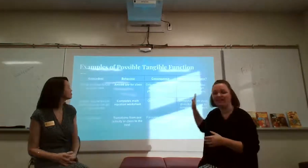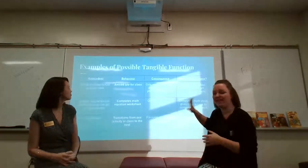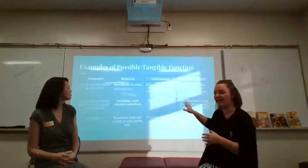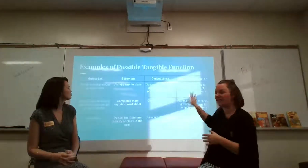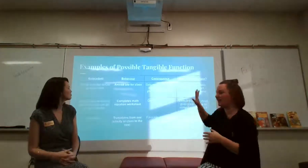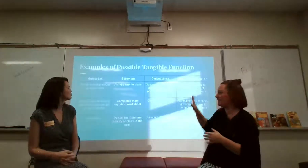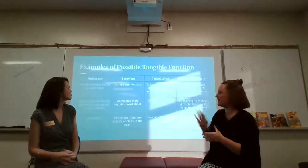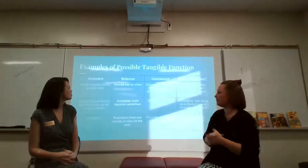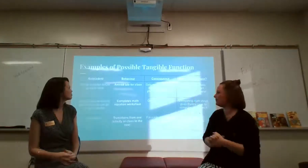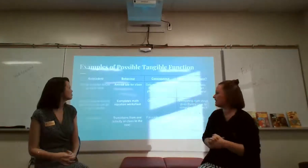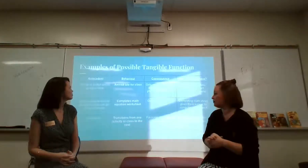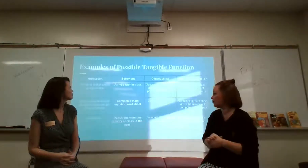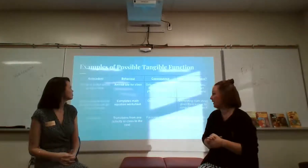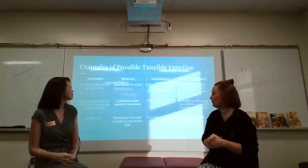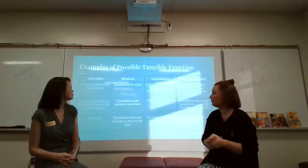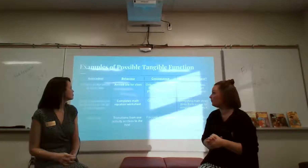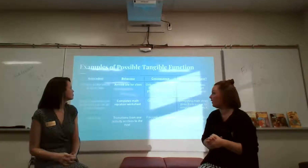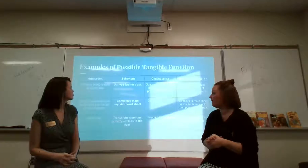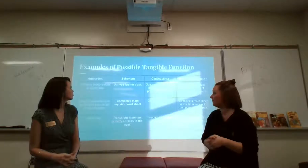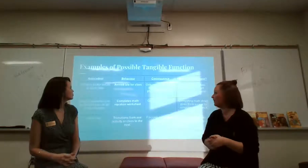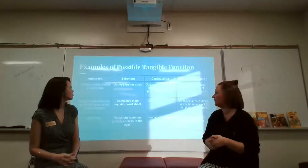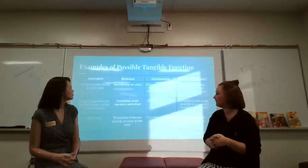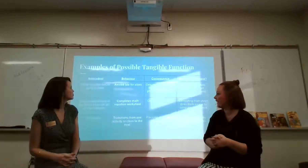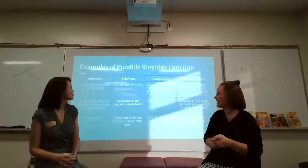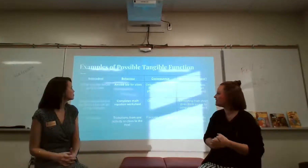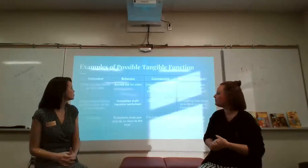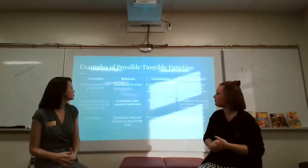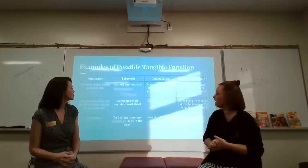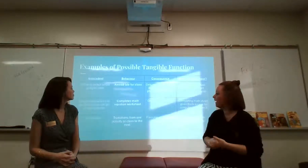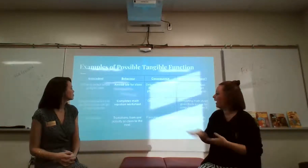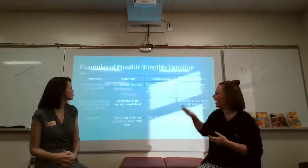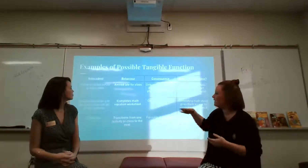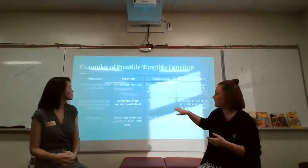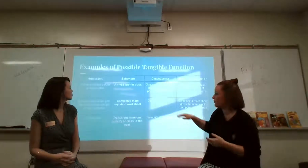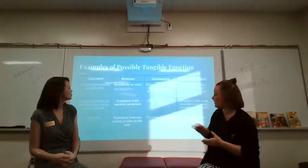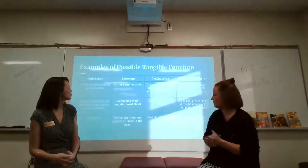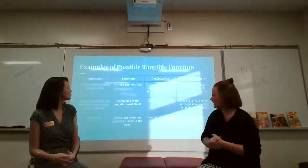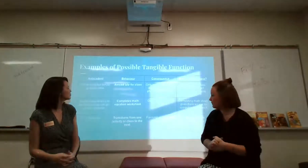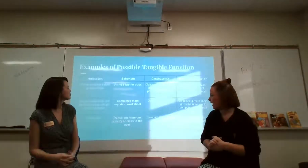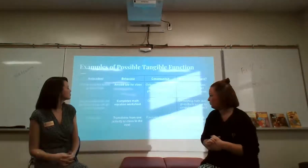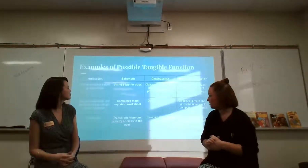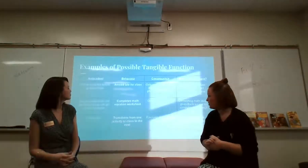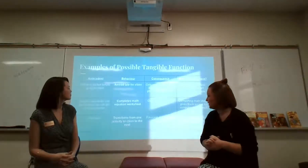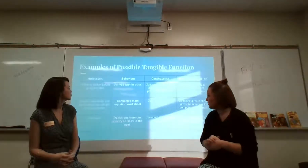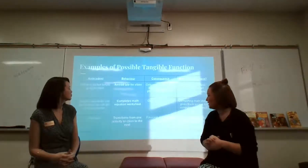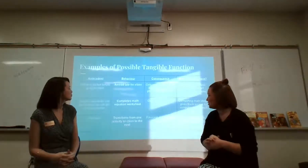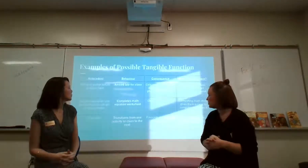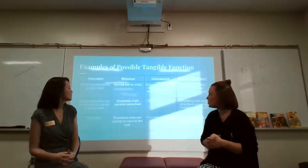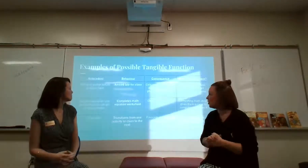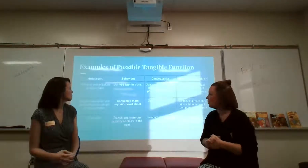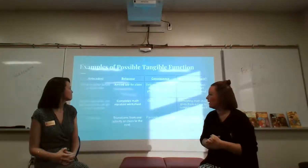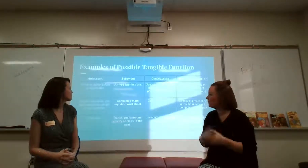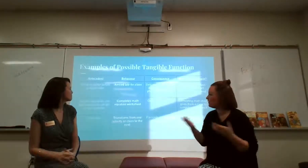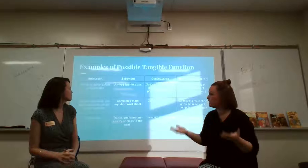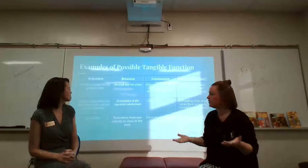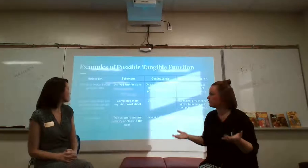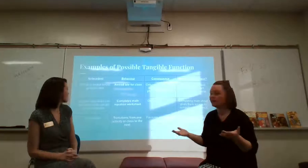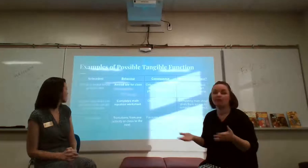that could be an example of a tangible behavior for arriving late in class. Same with completes math worksheet equations. So if the teacher said when you